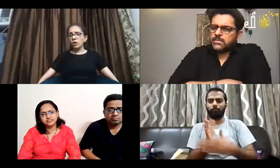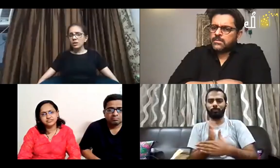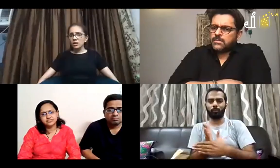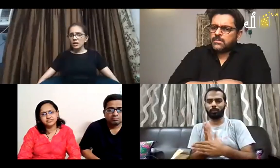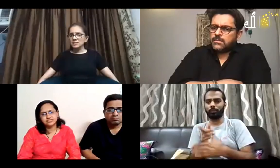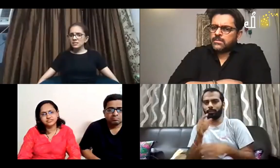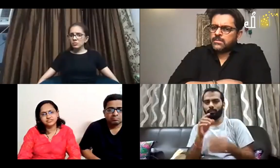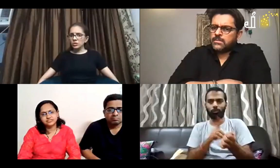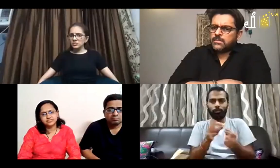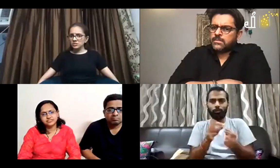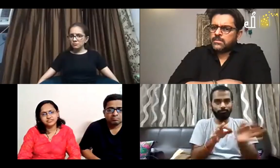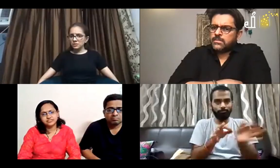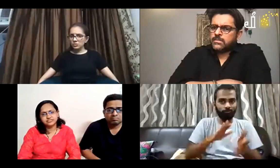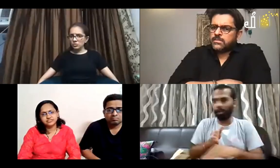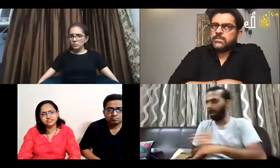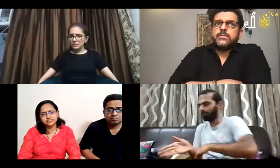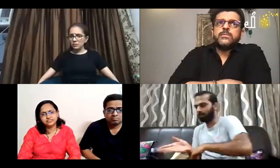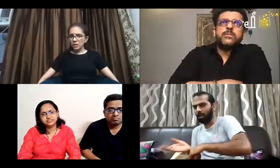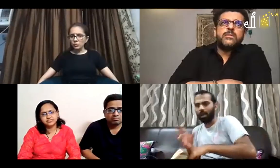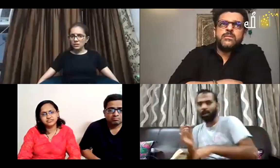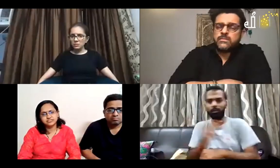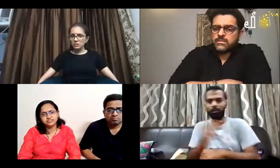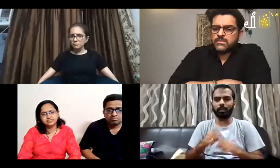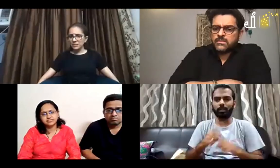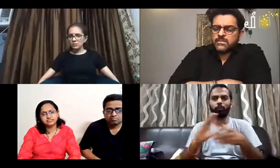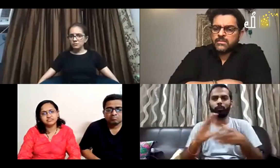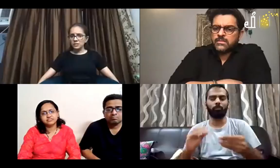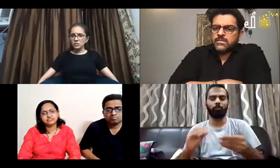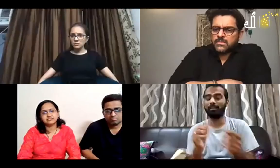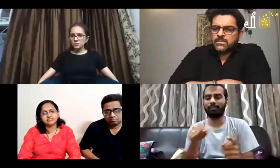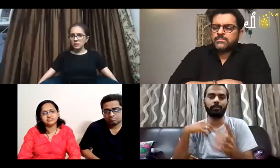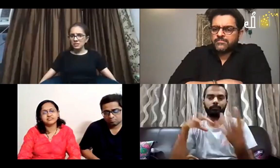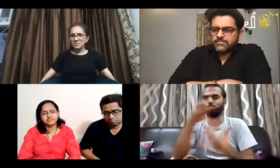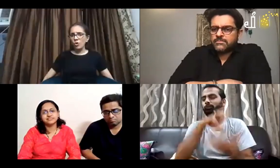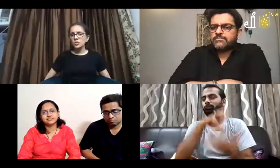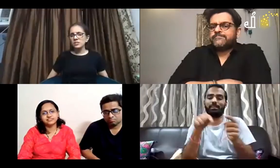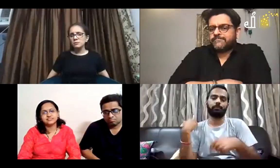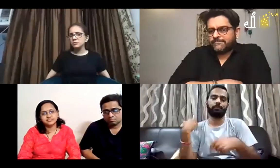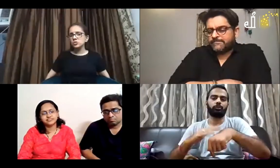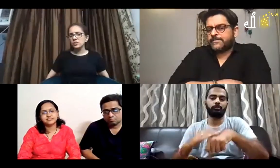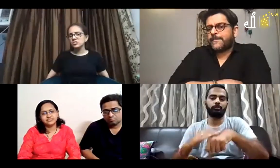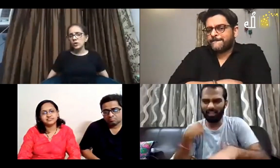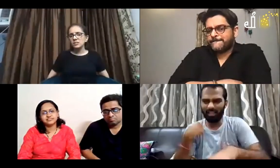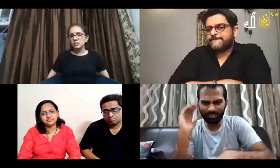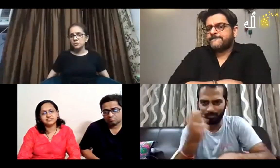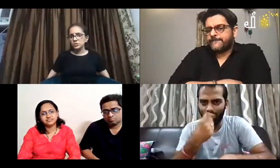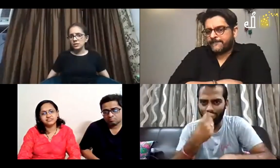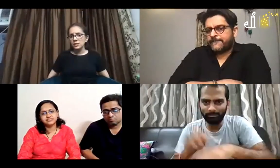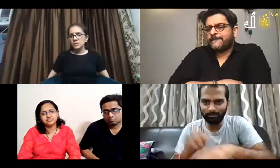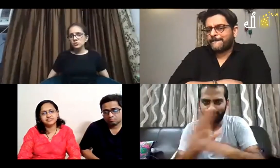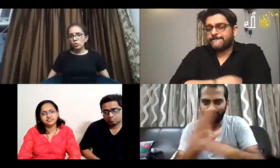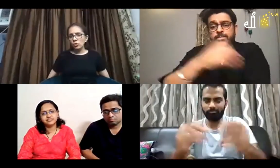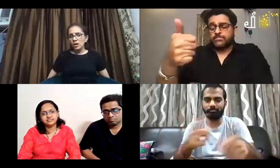wrong. I said, what's different? The method of, how can be the method of teaching different? I mean, it's altogether a different story and it's quite